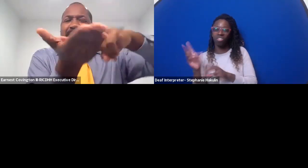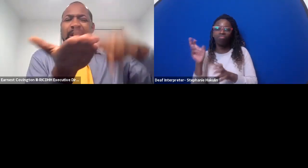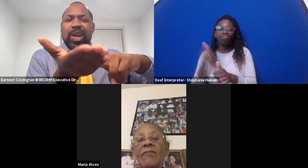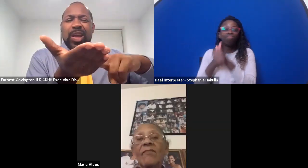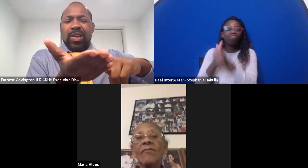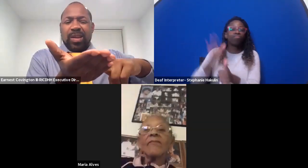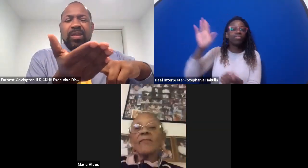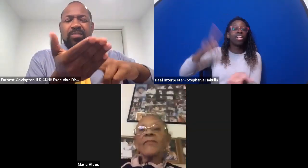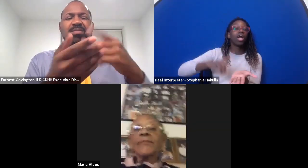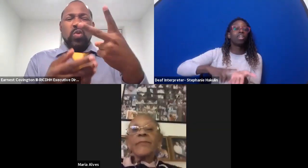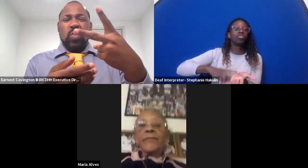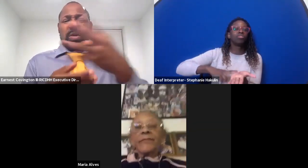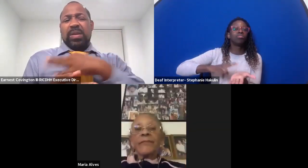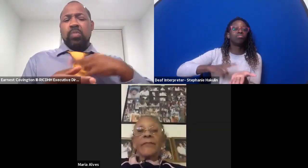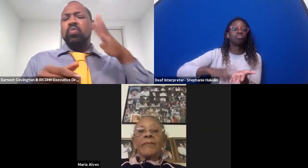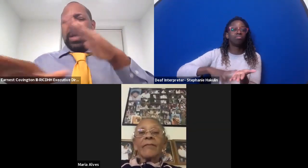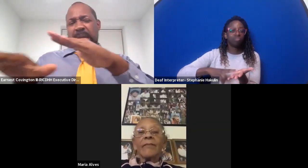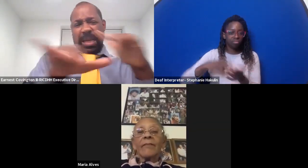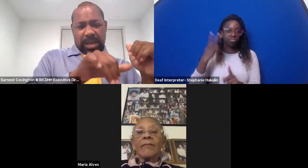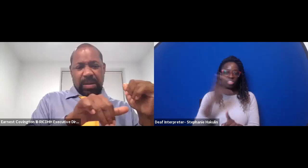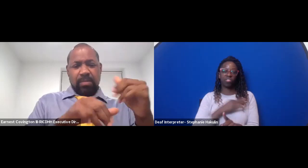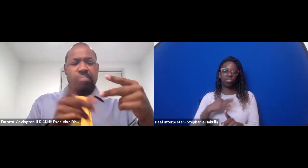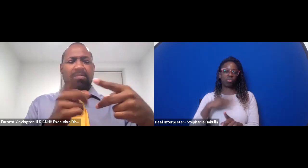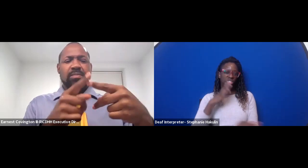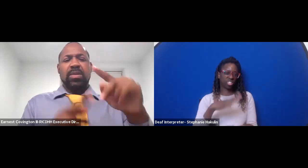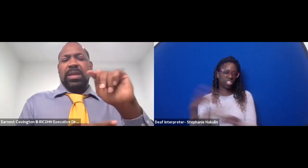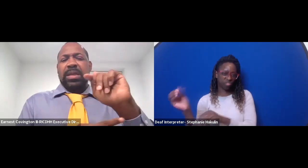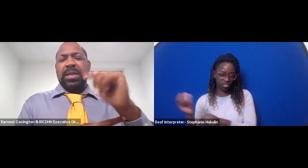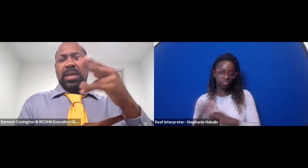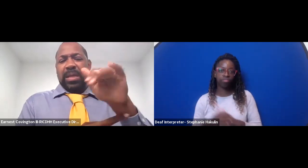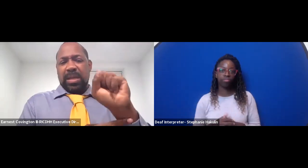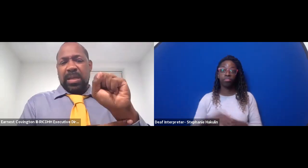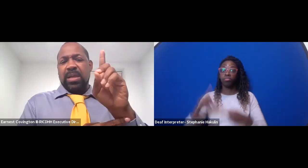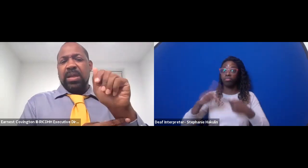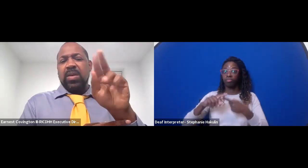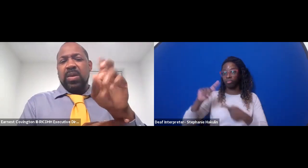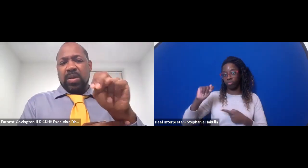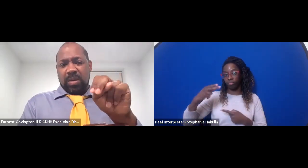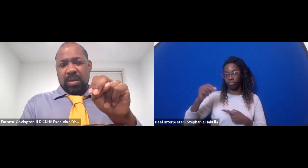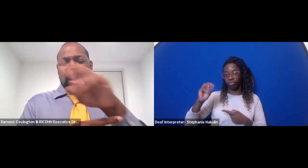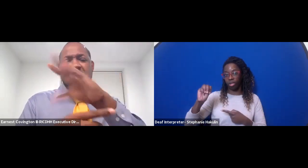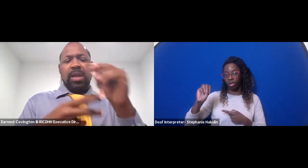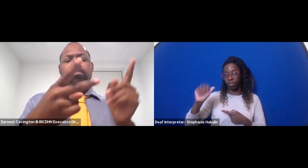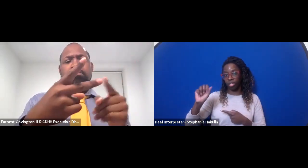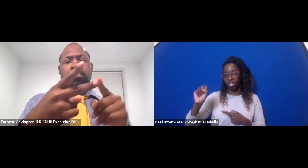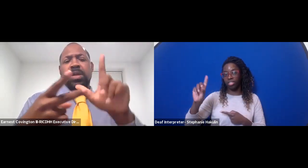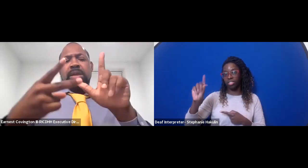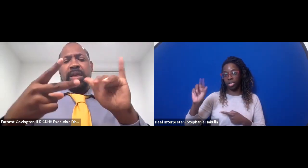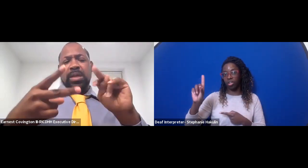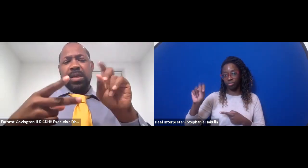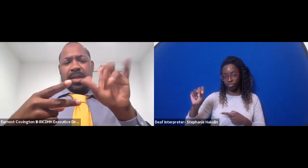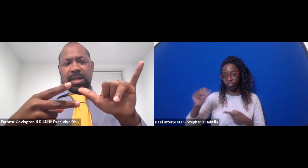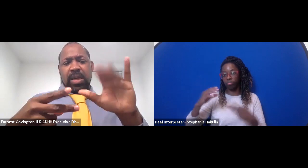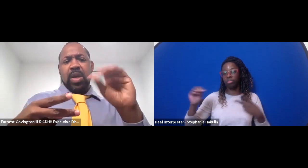But some of the staff are on contract and they'll be leaving. 2 of the staff will be leaving. So Thomas